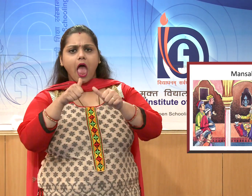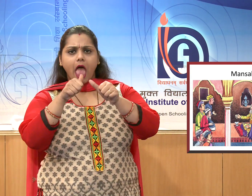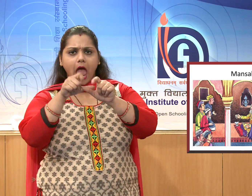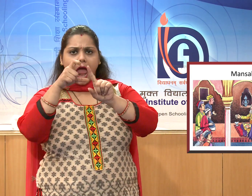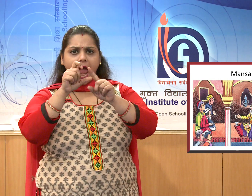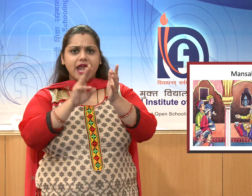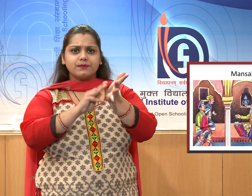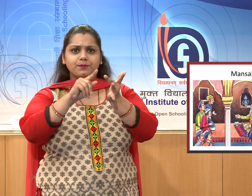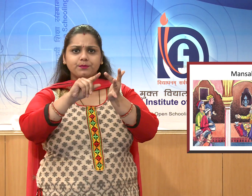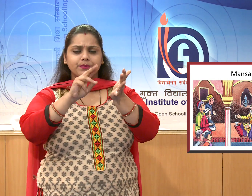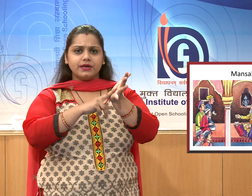administrative charge